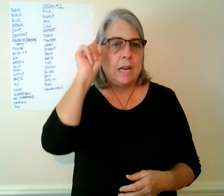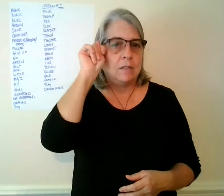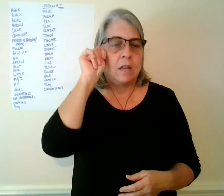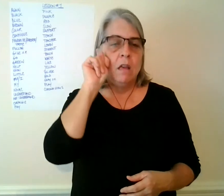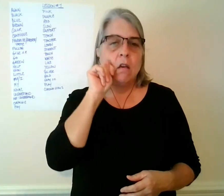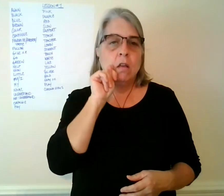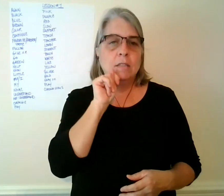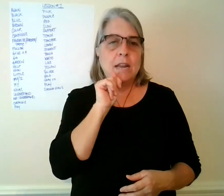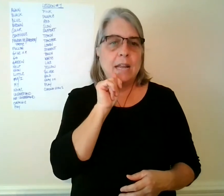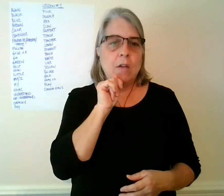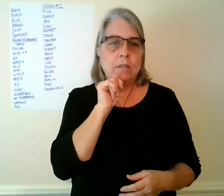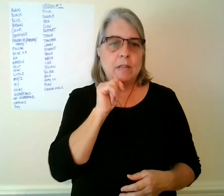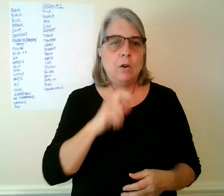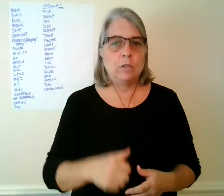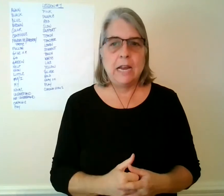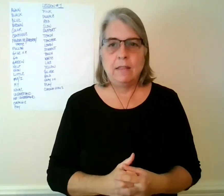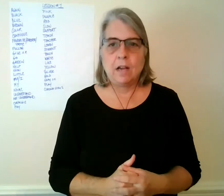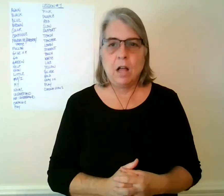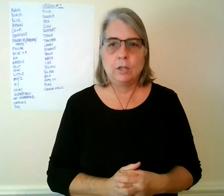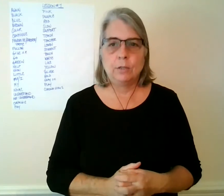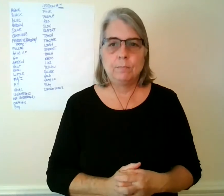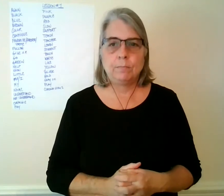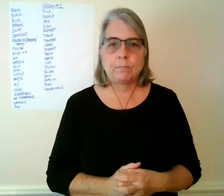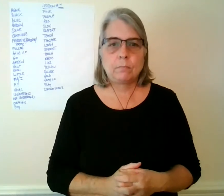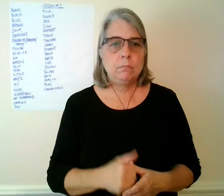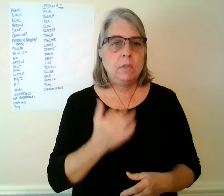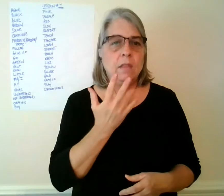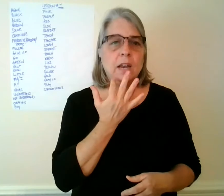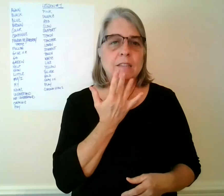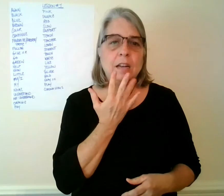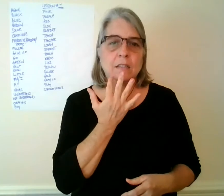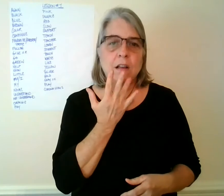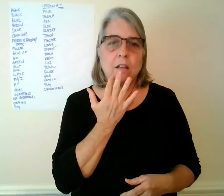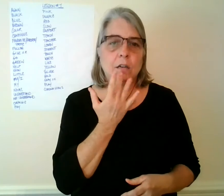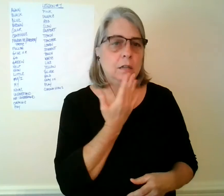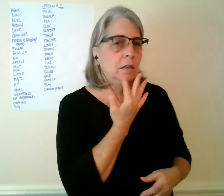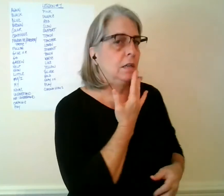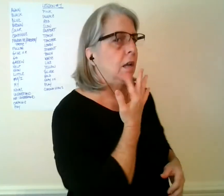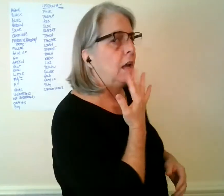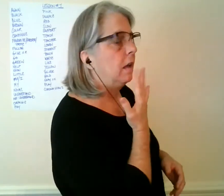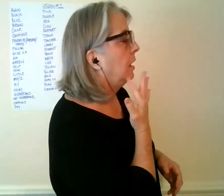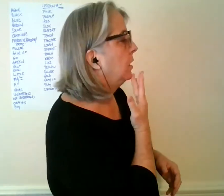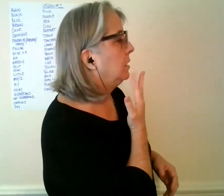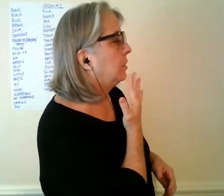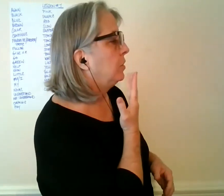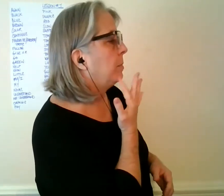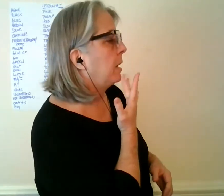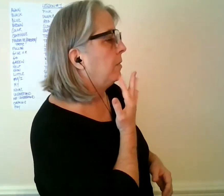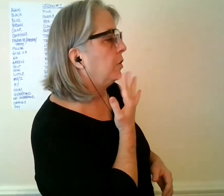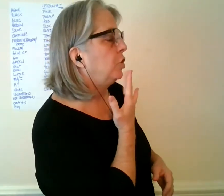is a tanning out in the sun, or tan the color. The next sign is color. Color touches the bottom of your